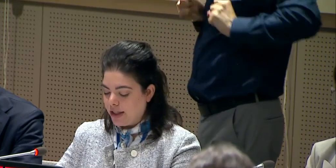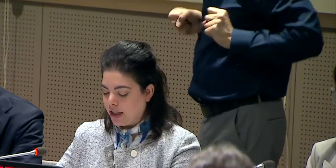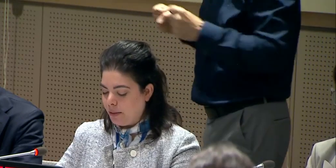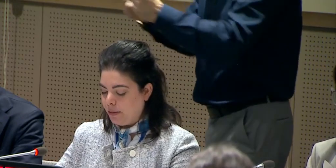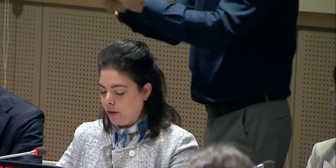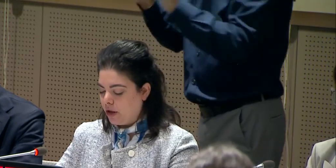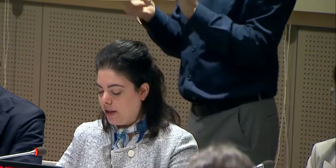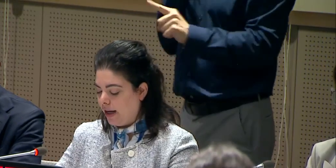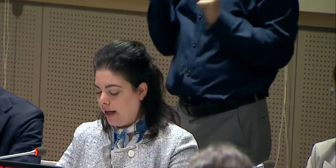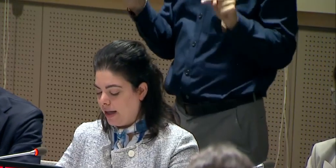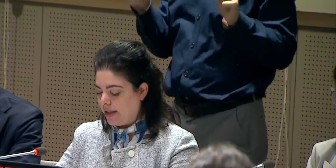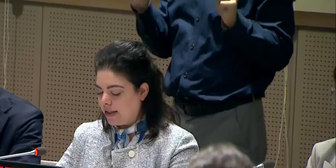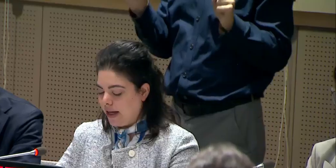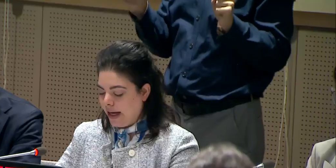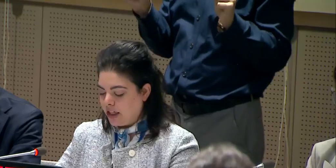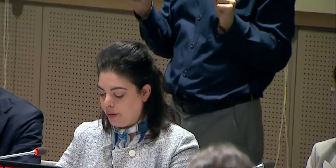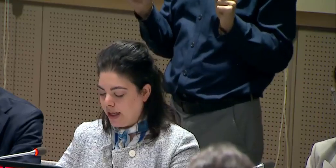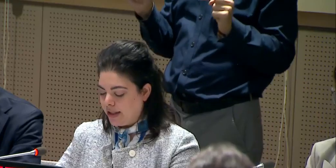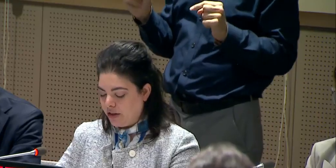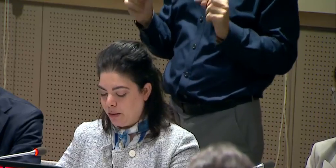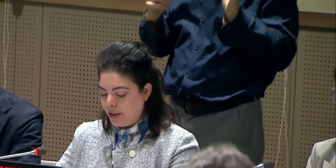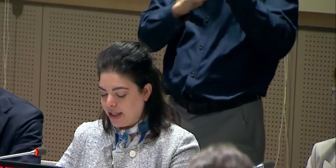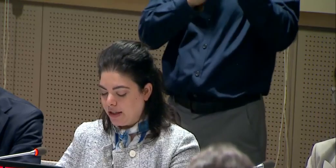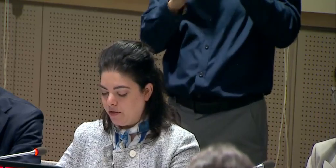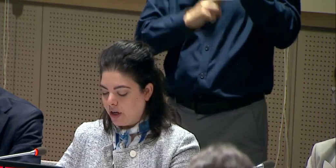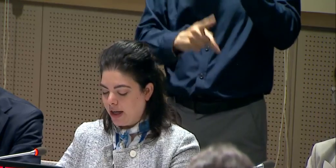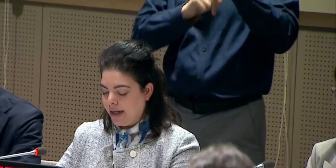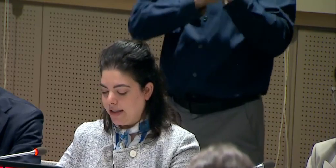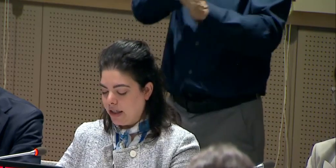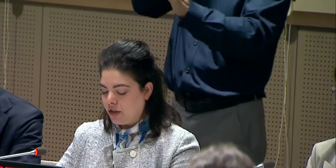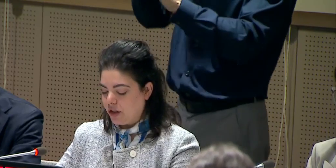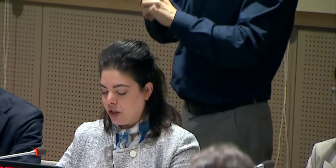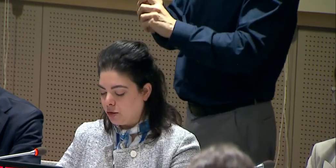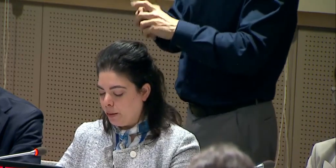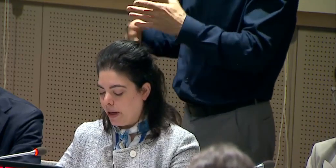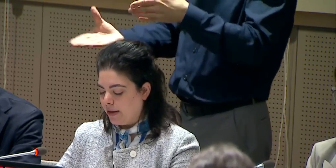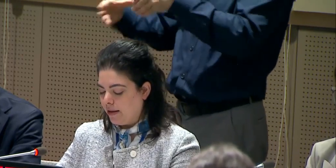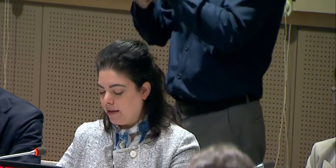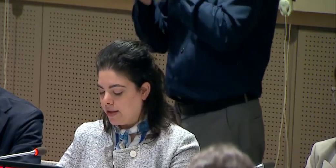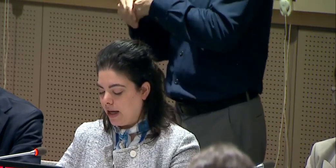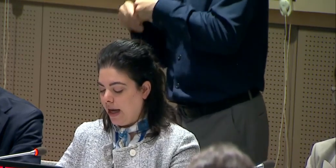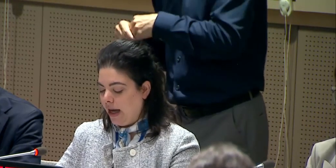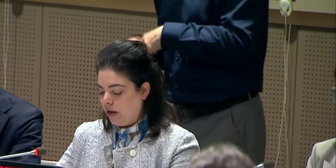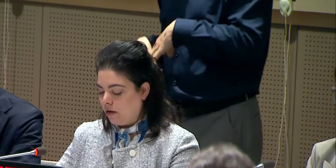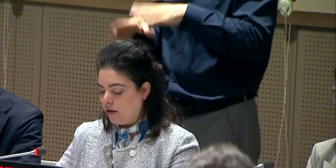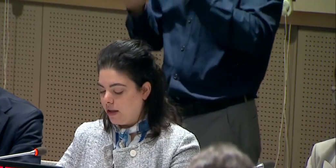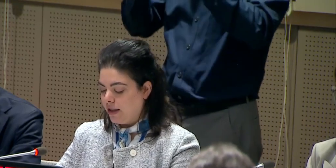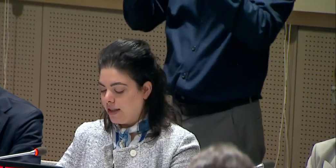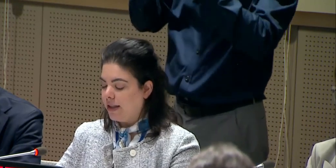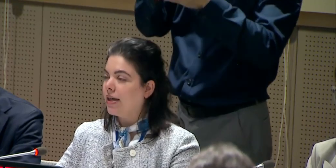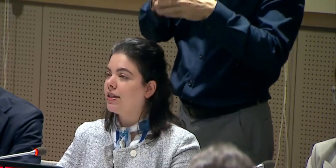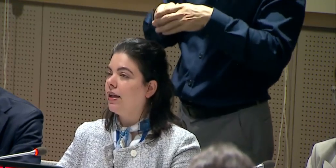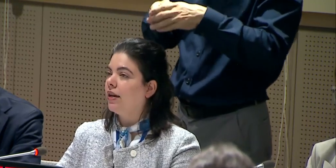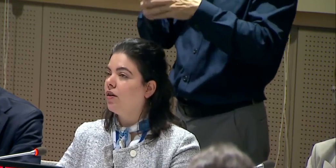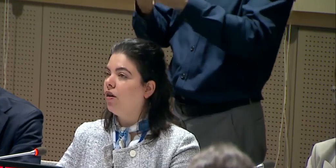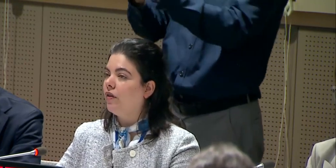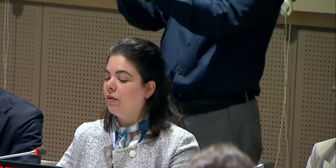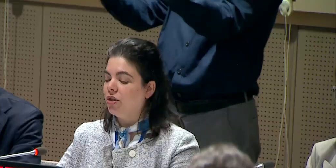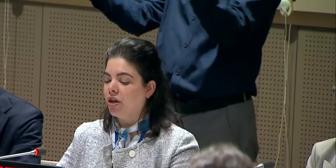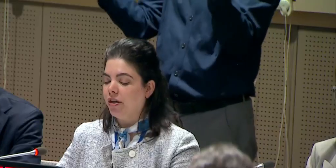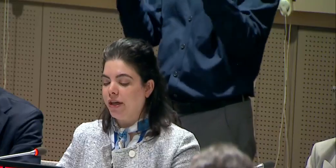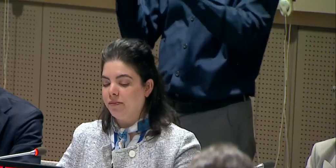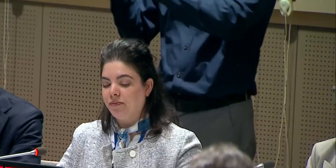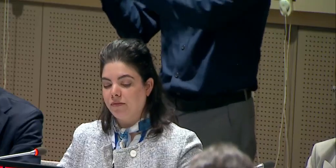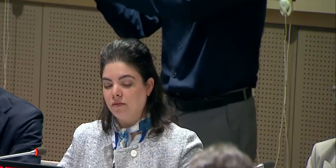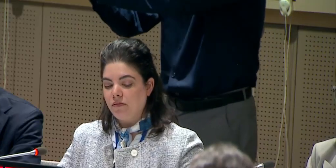whether autistic people or their allies, as well as their representative organizations, to be partners along this next leg of